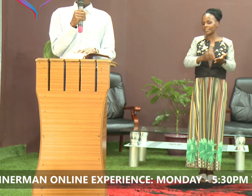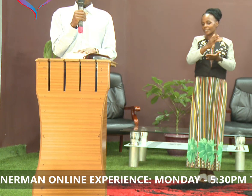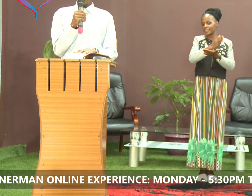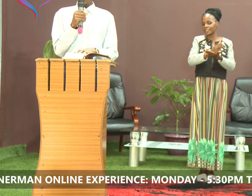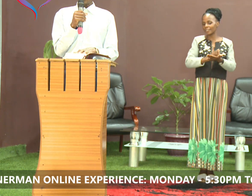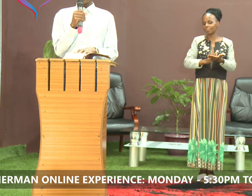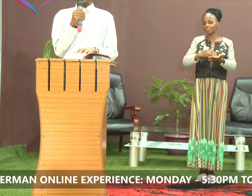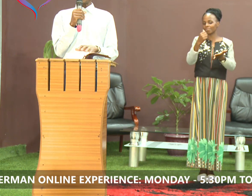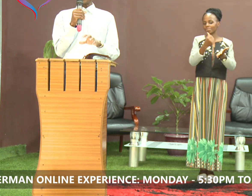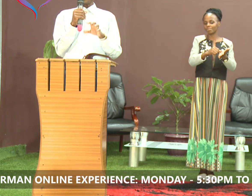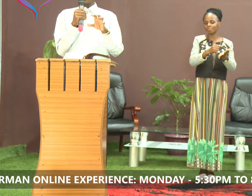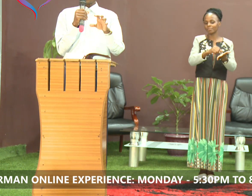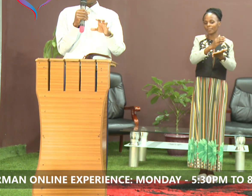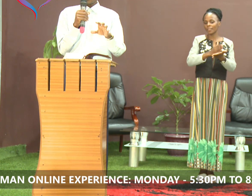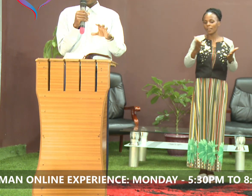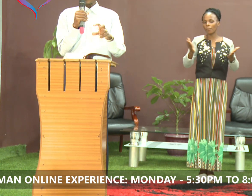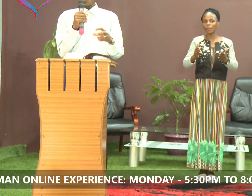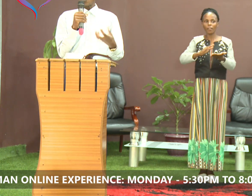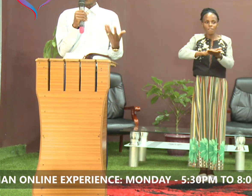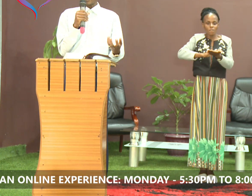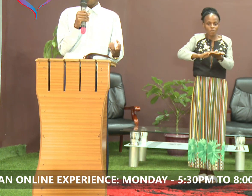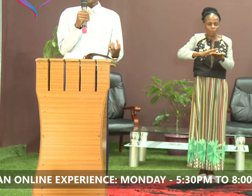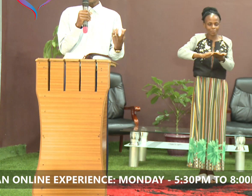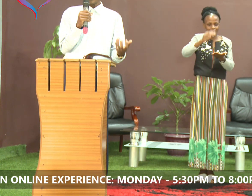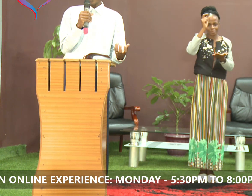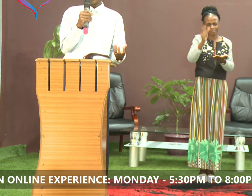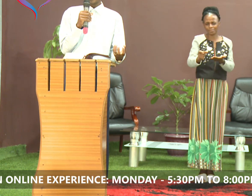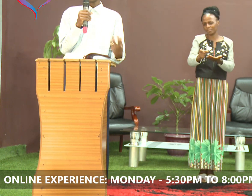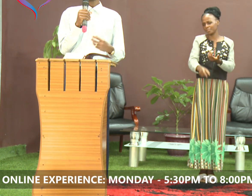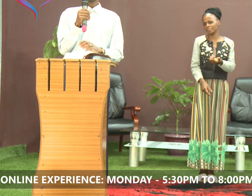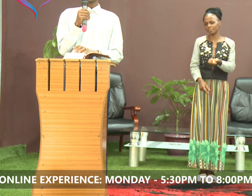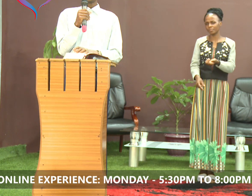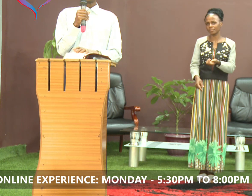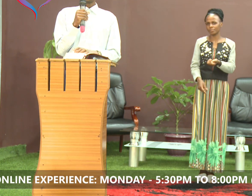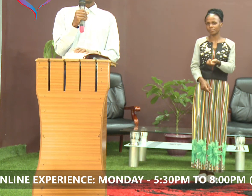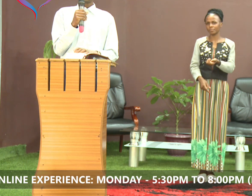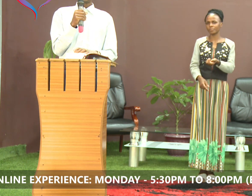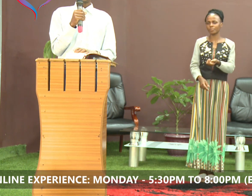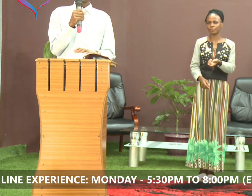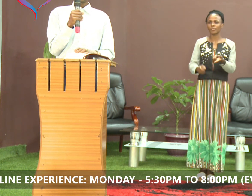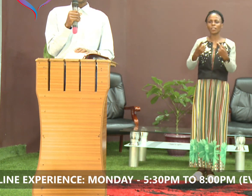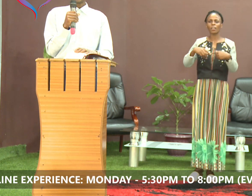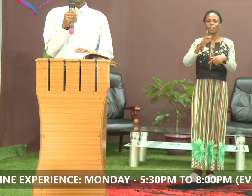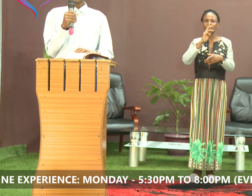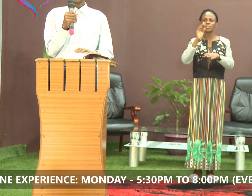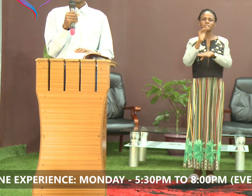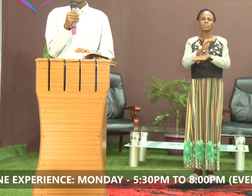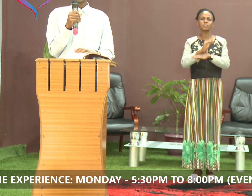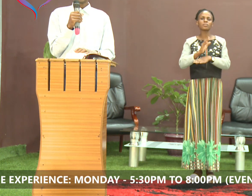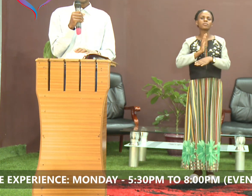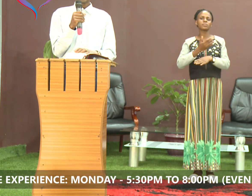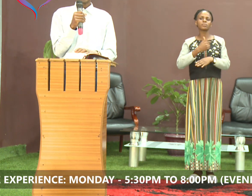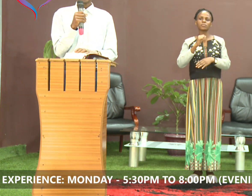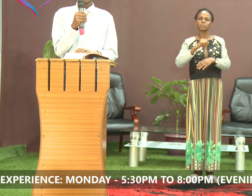person. Omuntu oyo gw'oyingira naye mu bufumbo aliko obutuli awatonya. So we are asking ourselves, one of the objectives